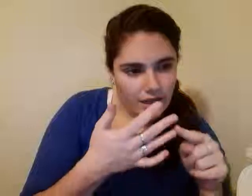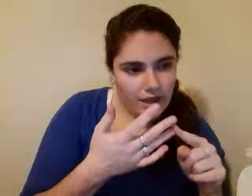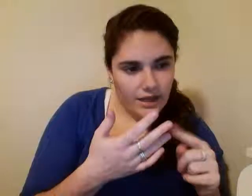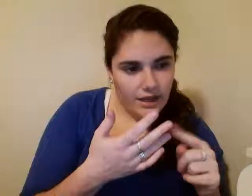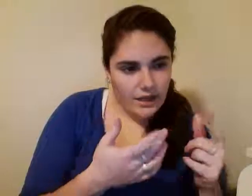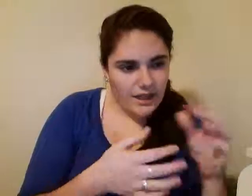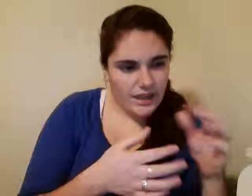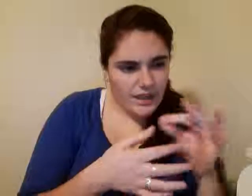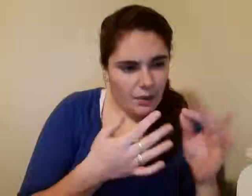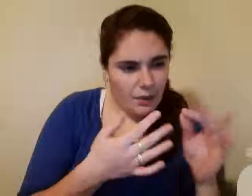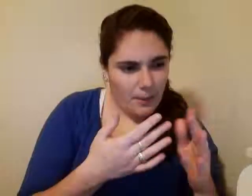have?